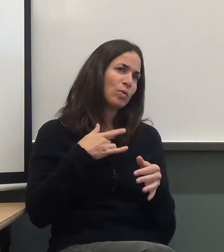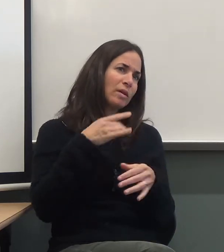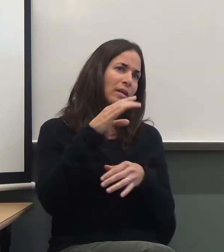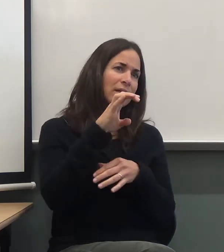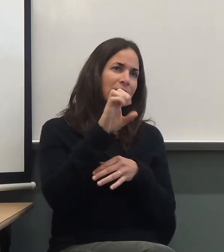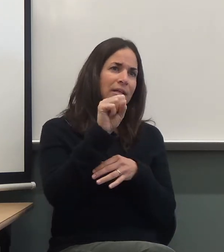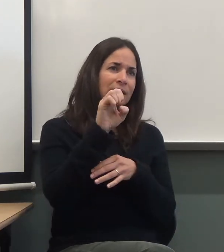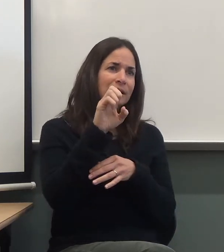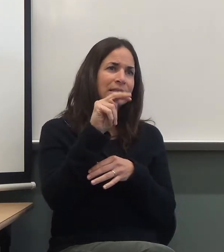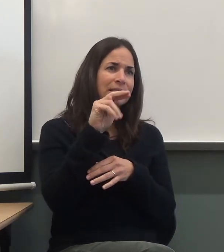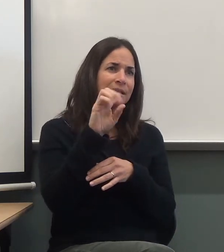feel.